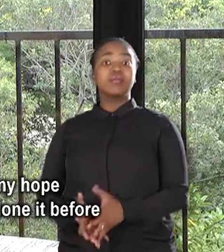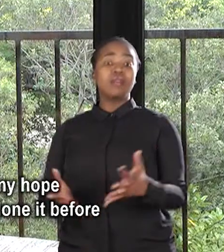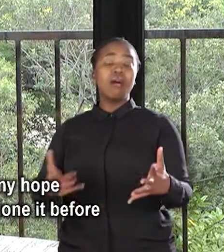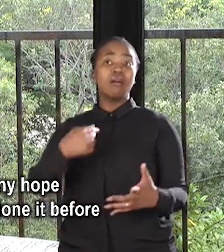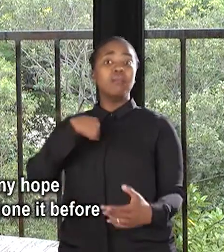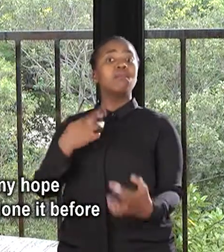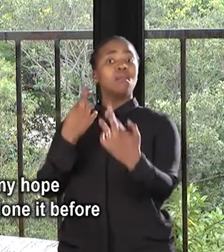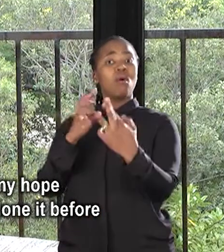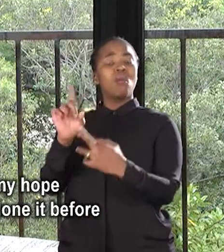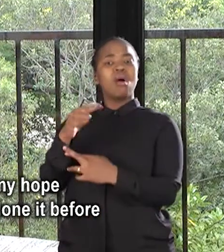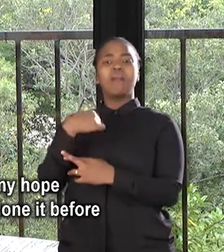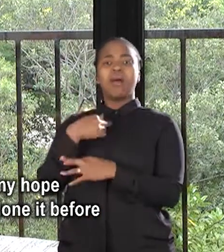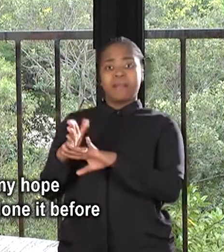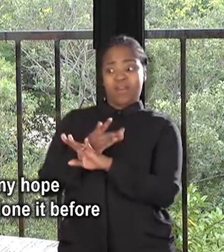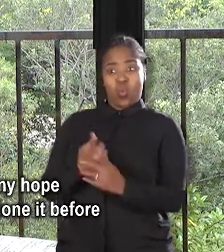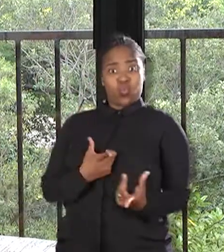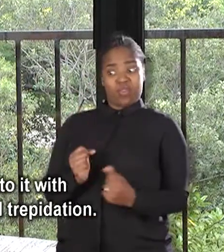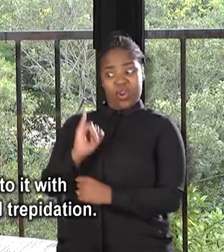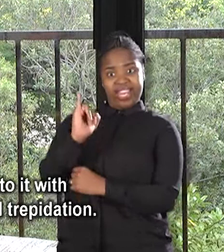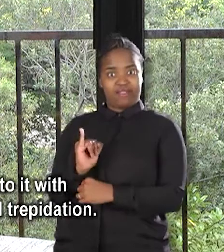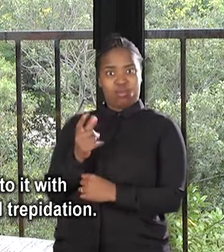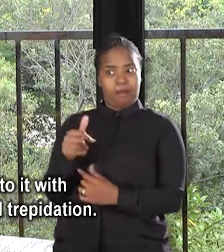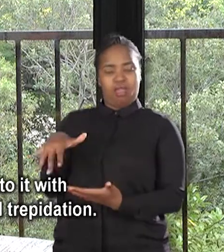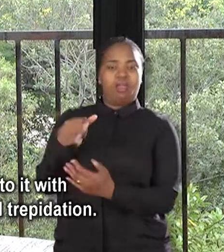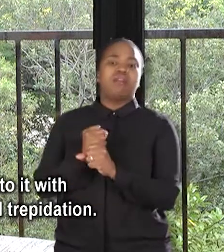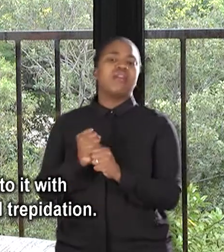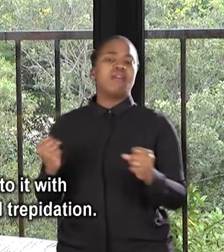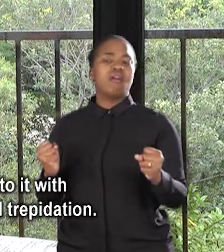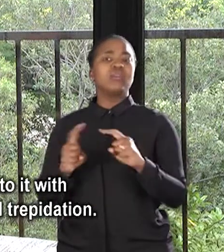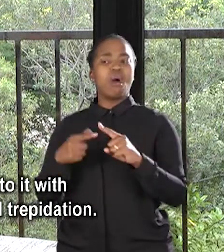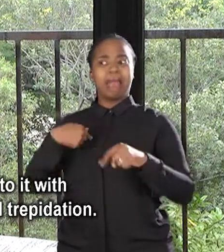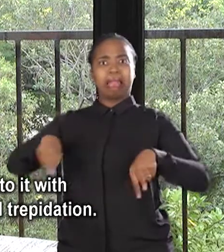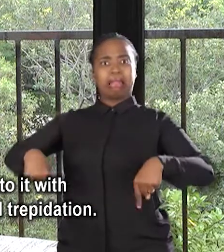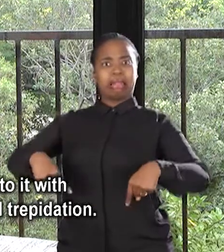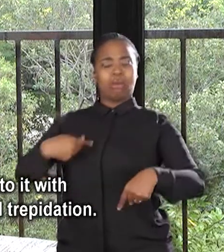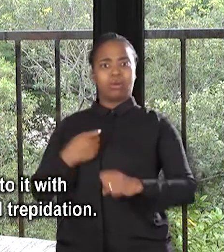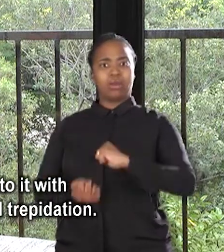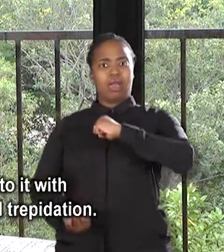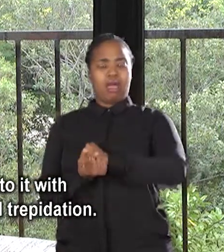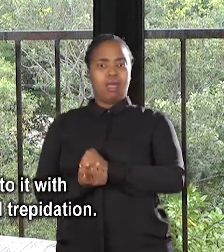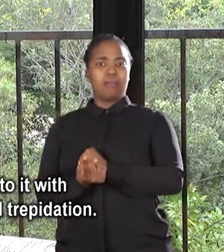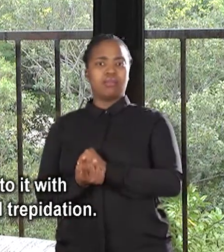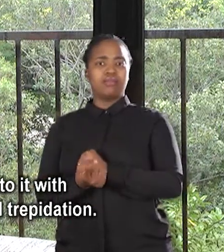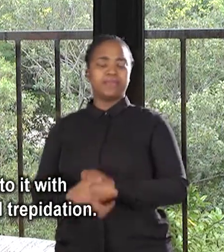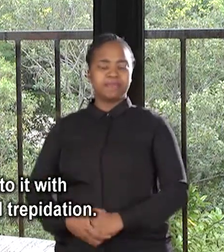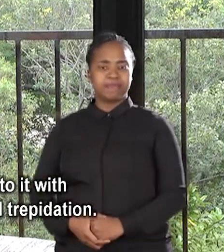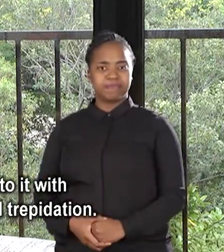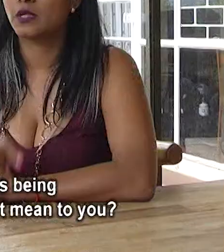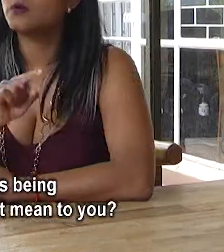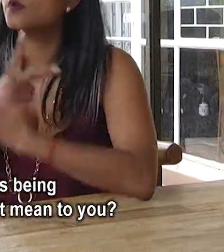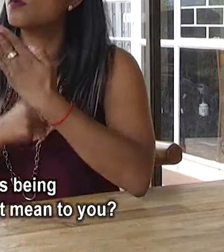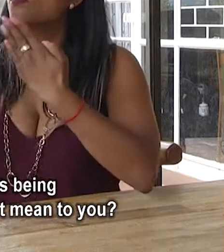hope. But I'd never done it before, so I went in with a bit of fear and trepidation into the